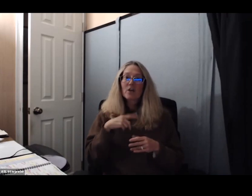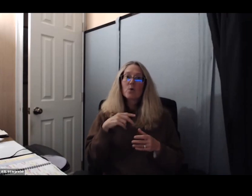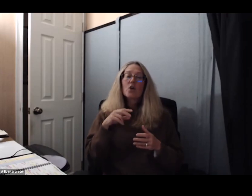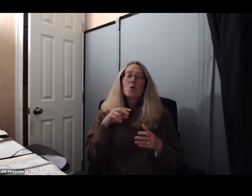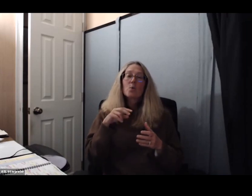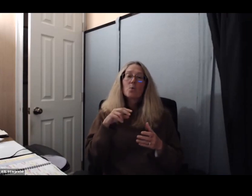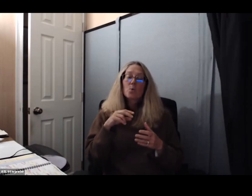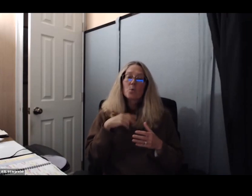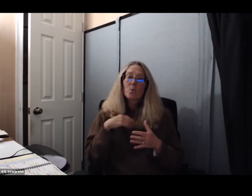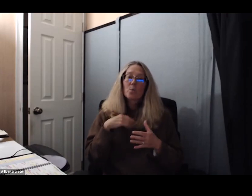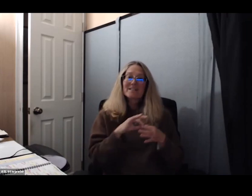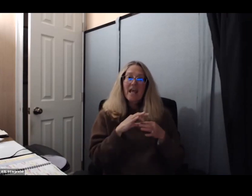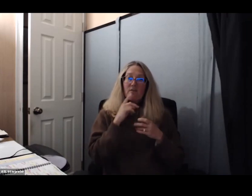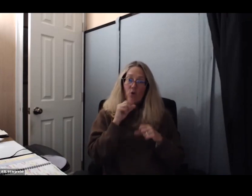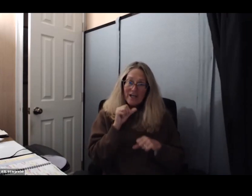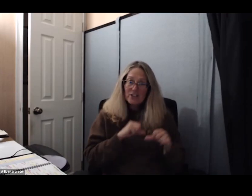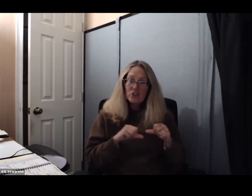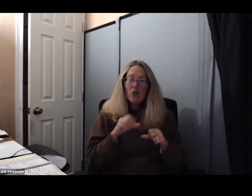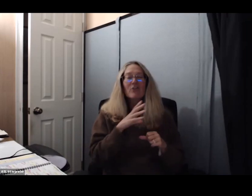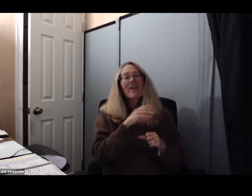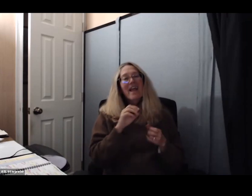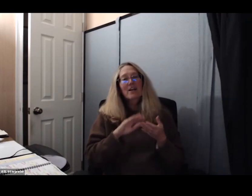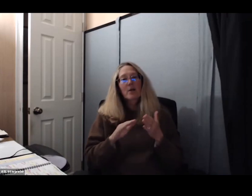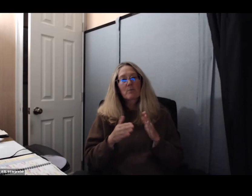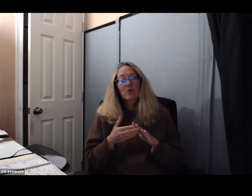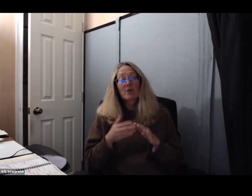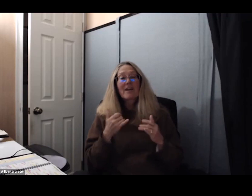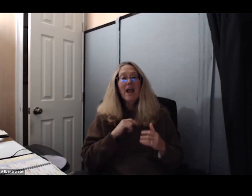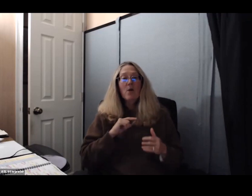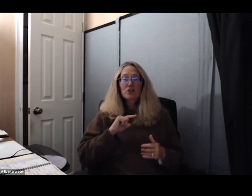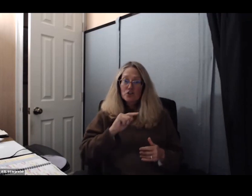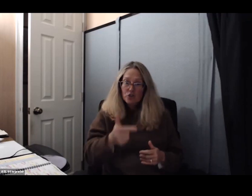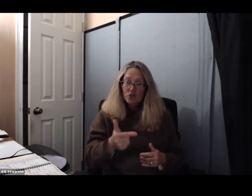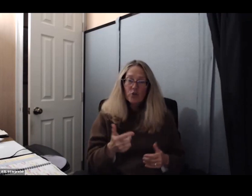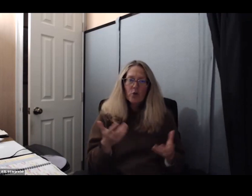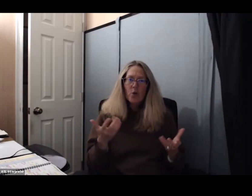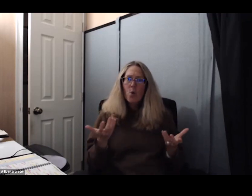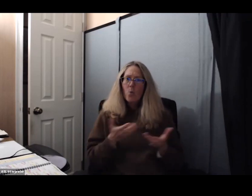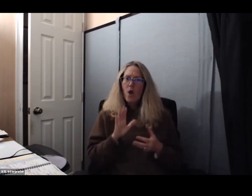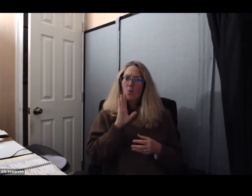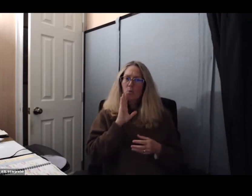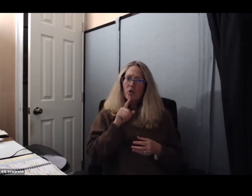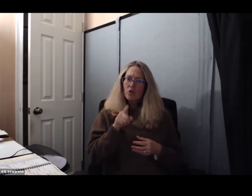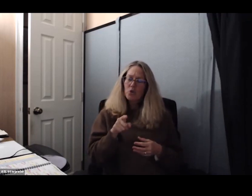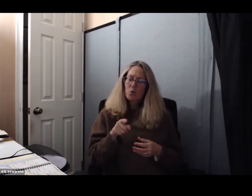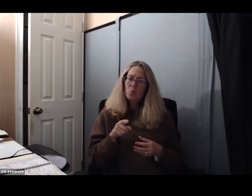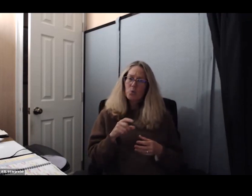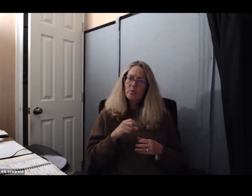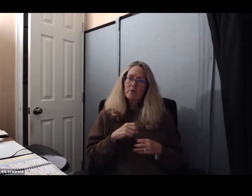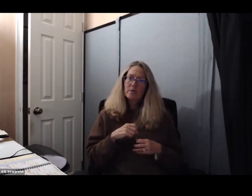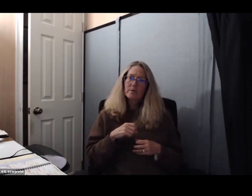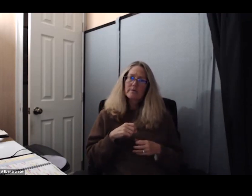We stand for each other. So now it's your turn. What will you take a stand for?